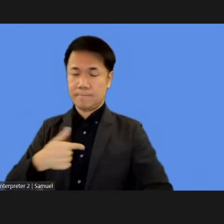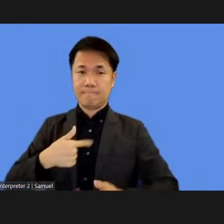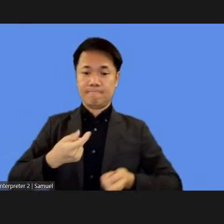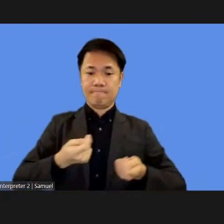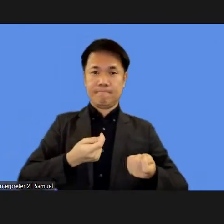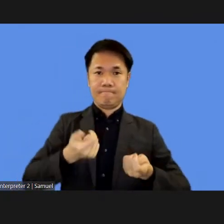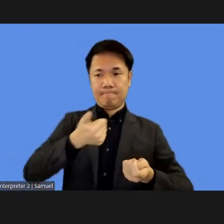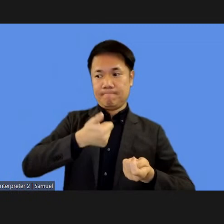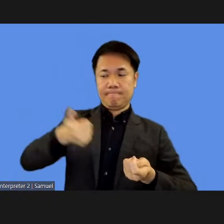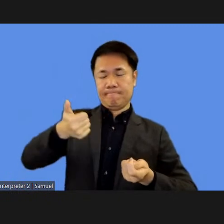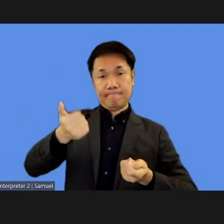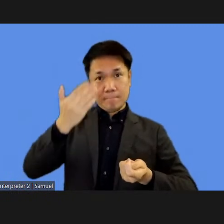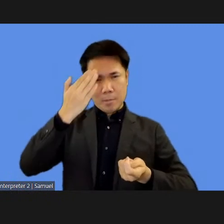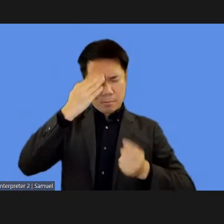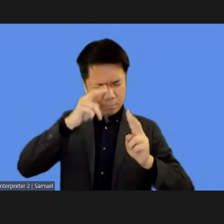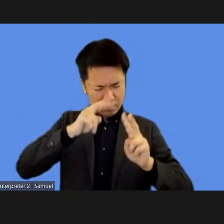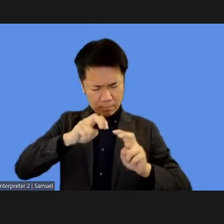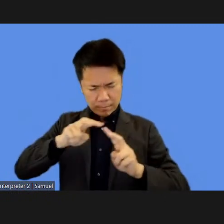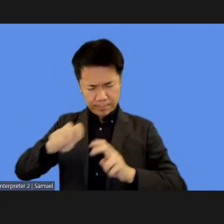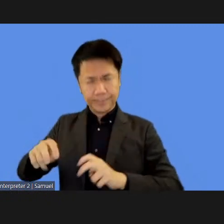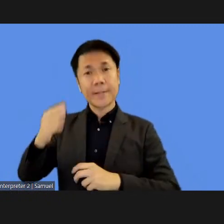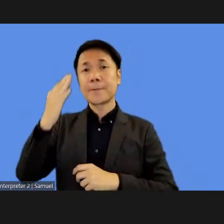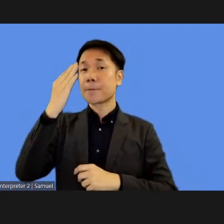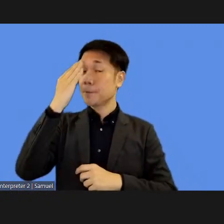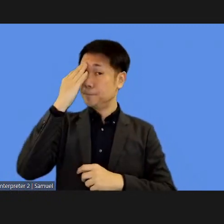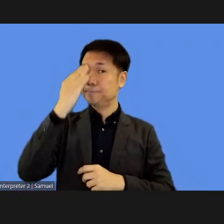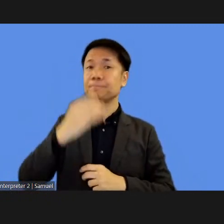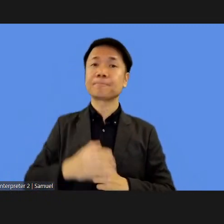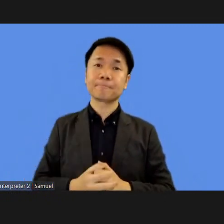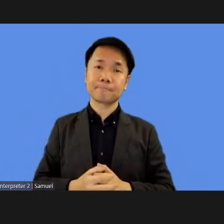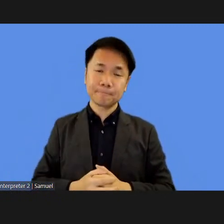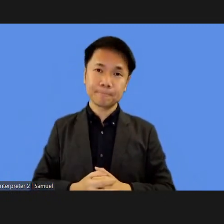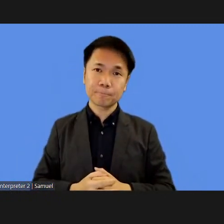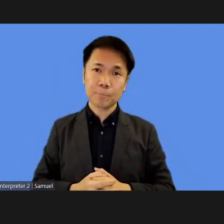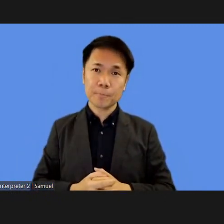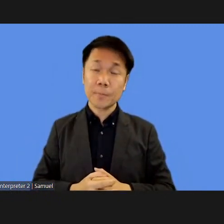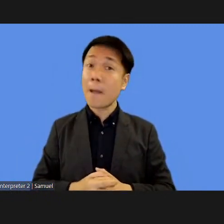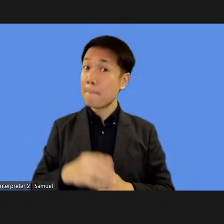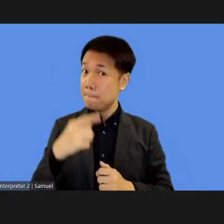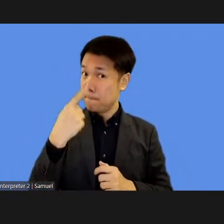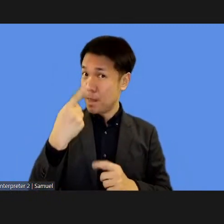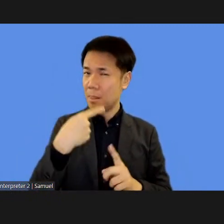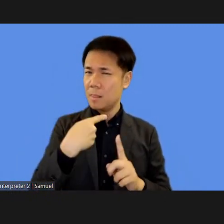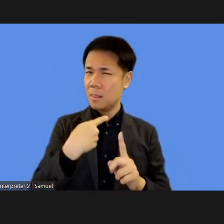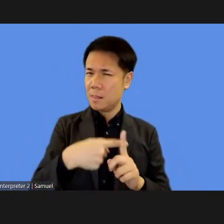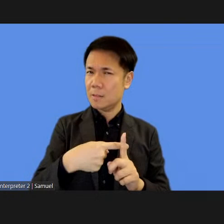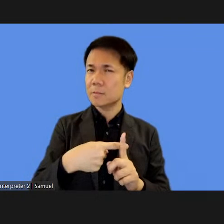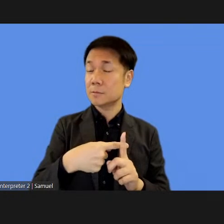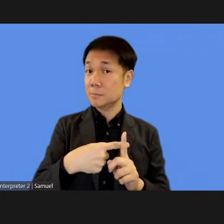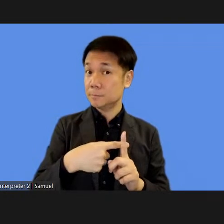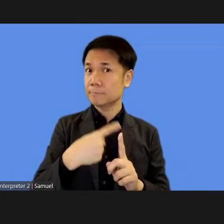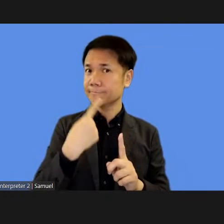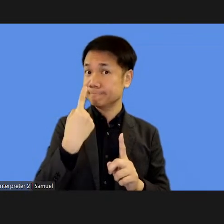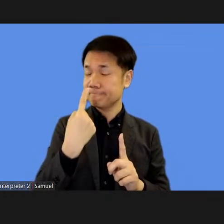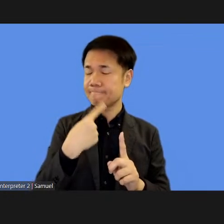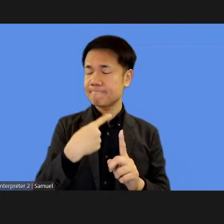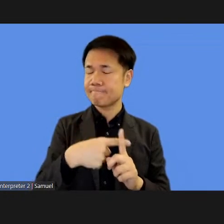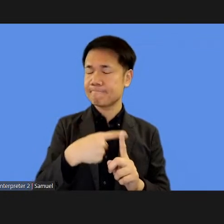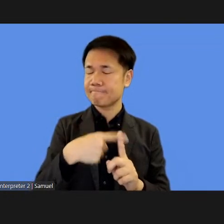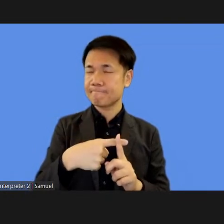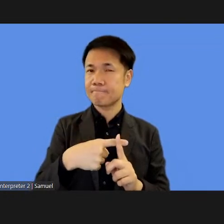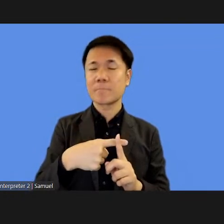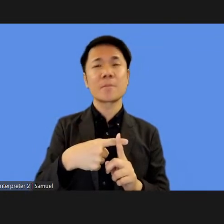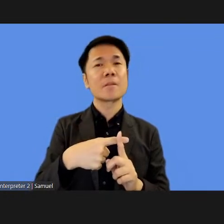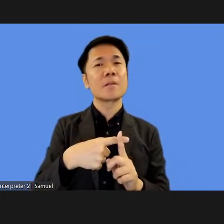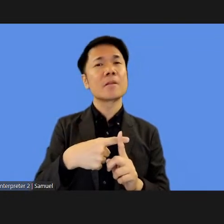issues, I would definitely speak about how much we bring back the